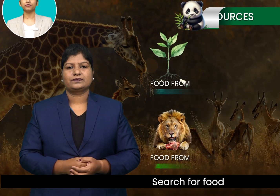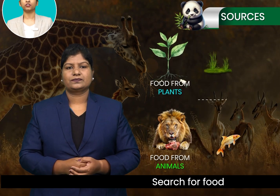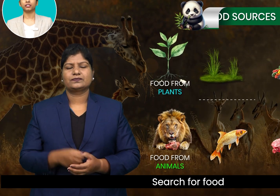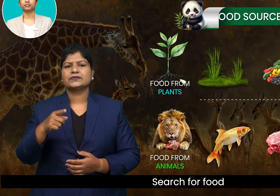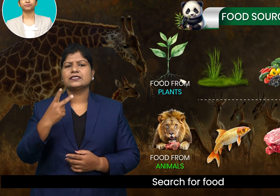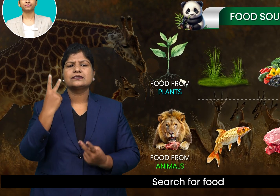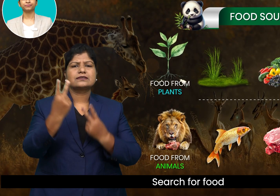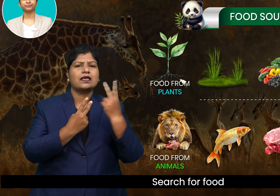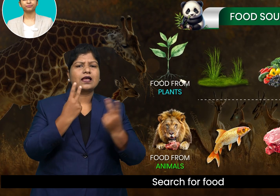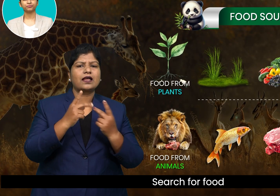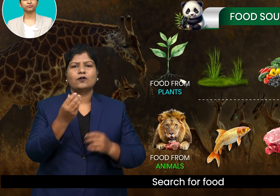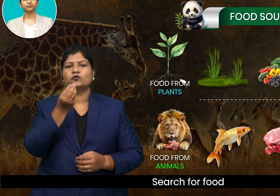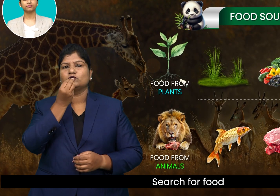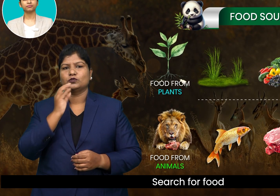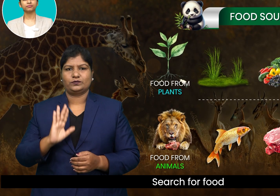Search for food.